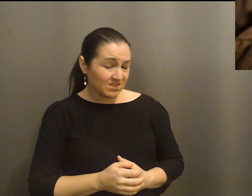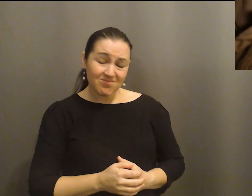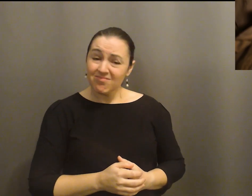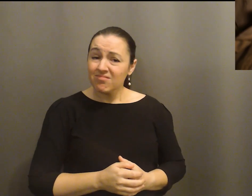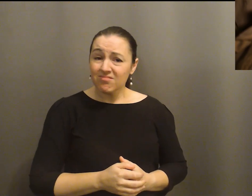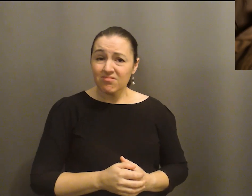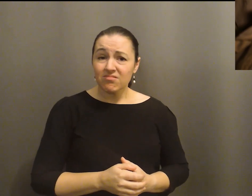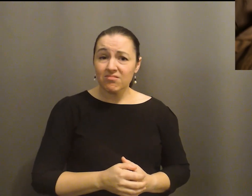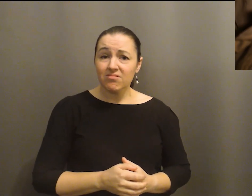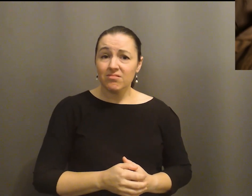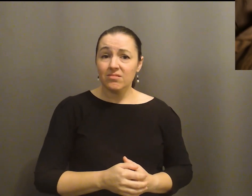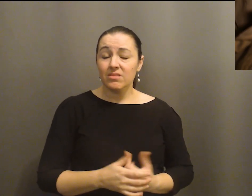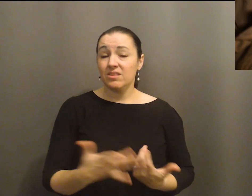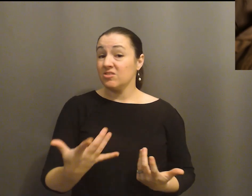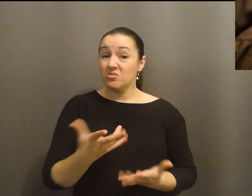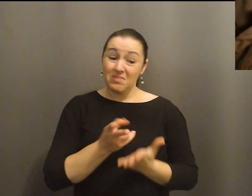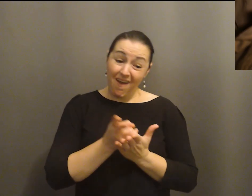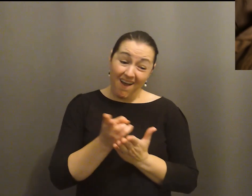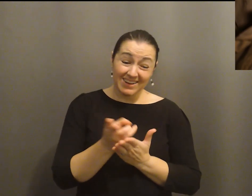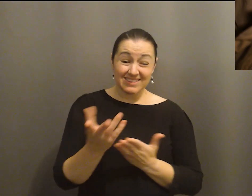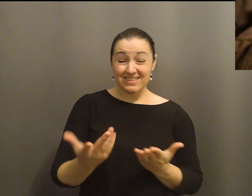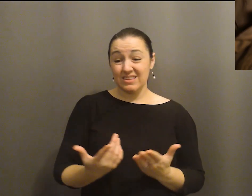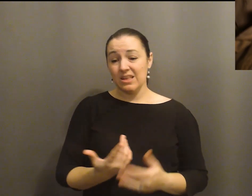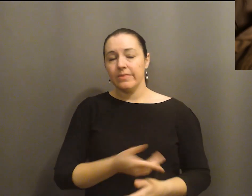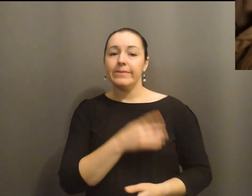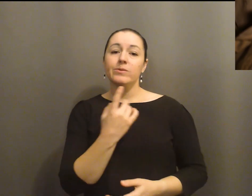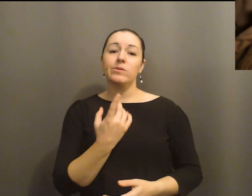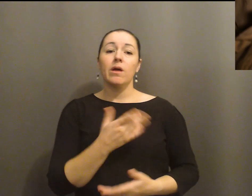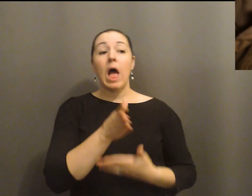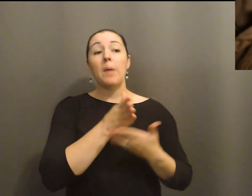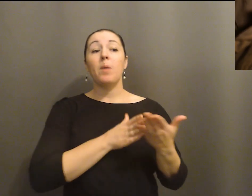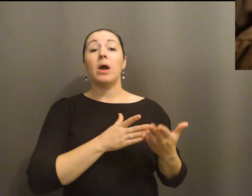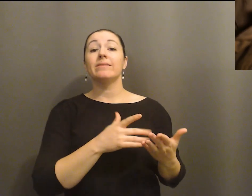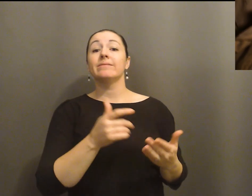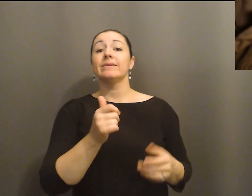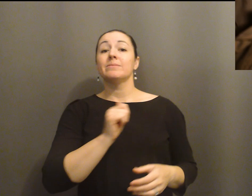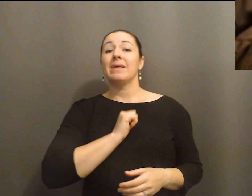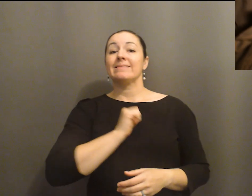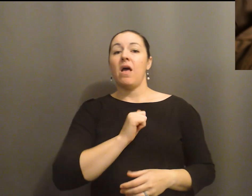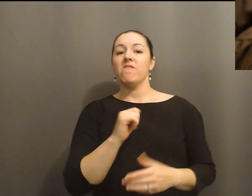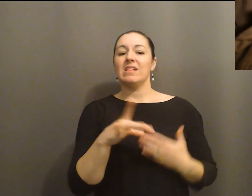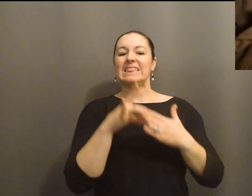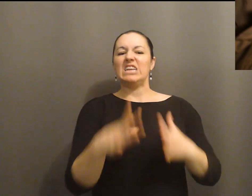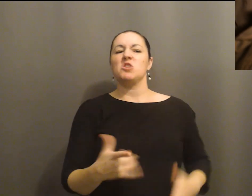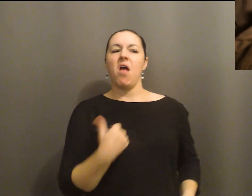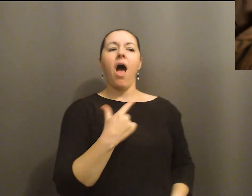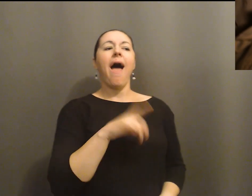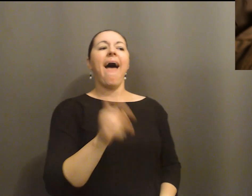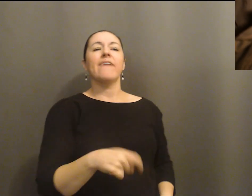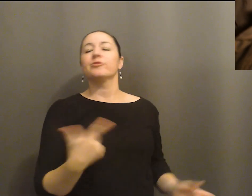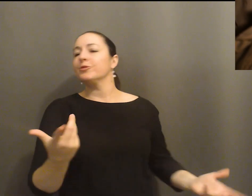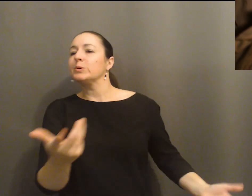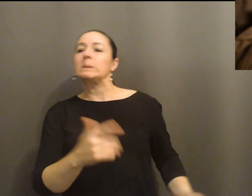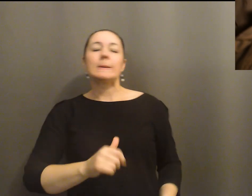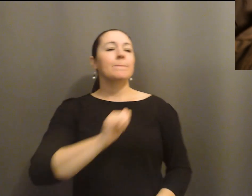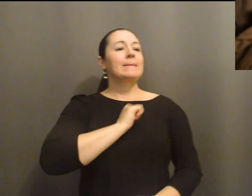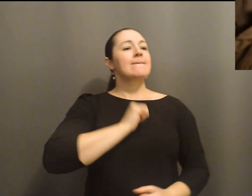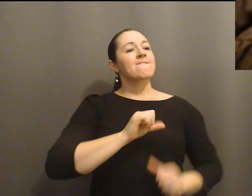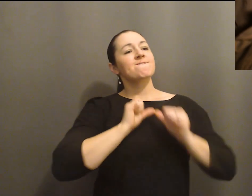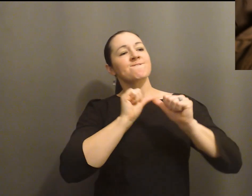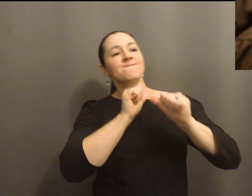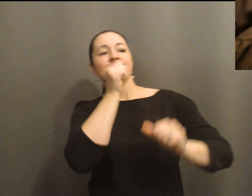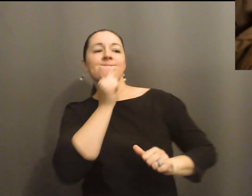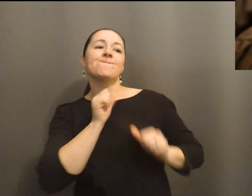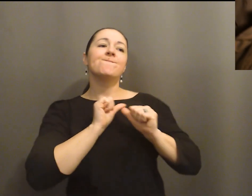But to keep it real There's this part of me As a leader It's like I gotta pull myself up By my bootstraps I just gotta keep pressing on And keep moving on